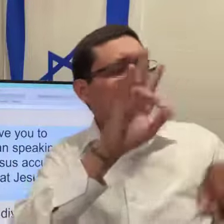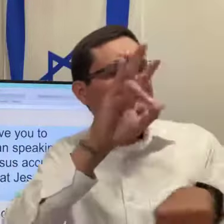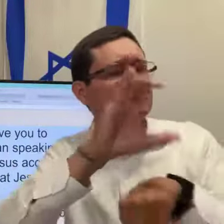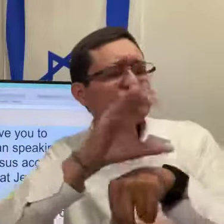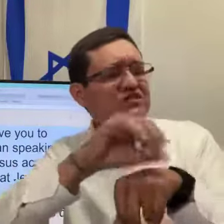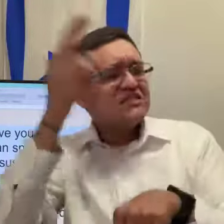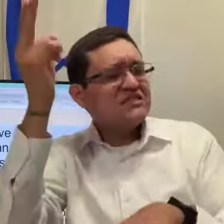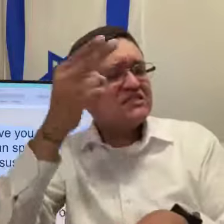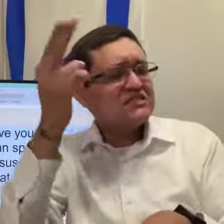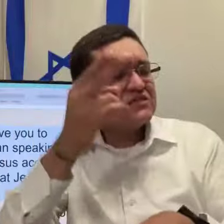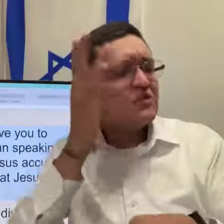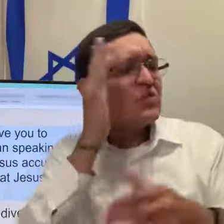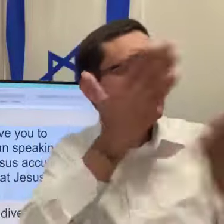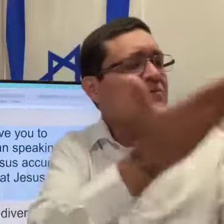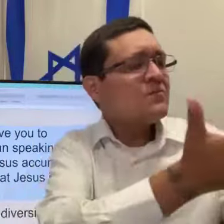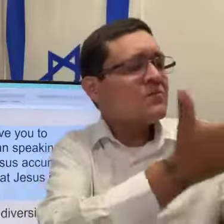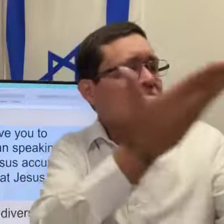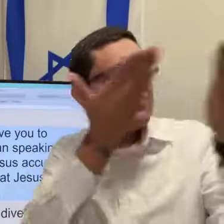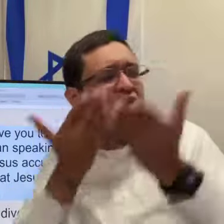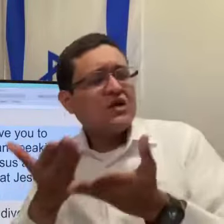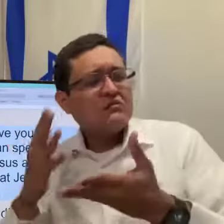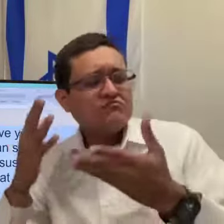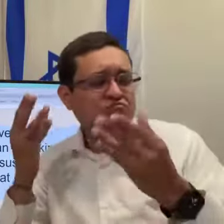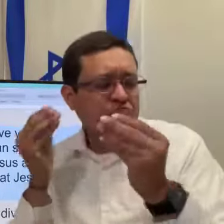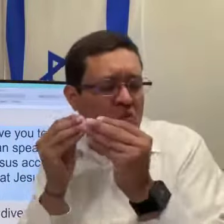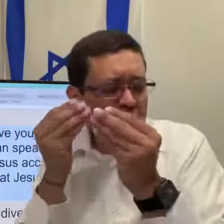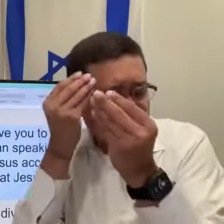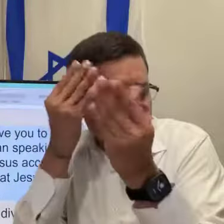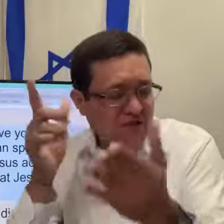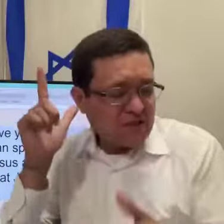I pray that they have great service and enjoy their time.